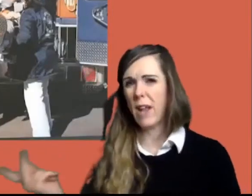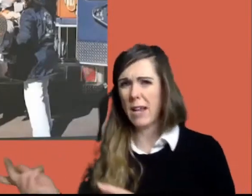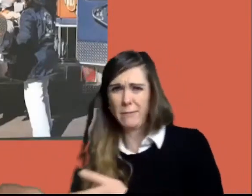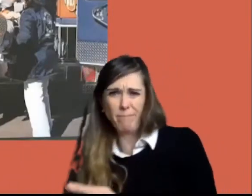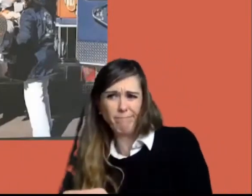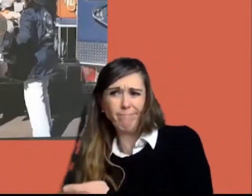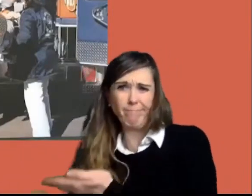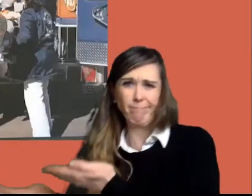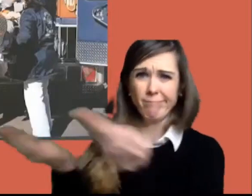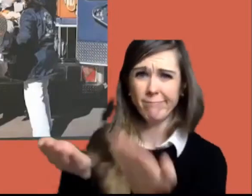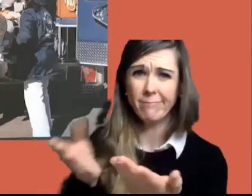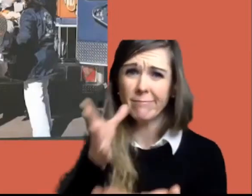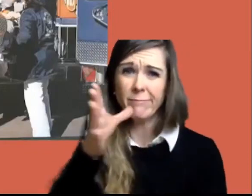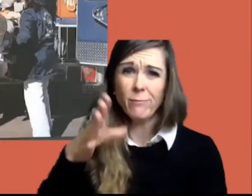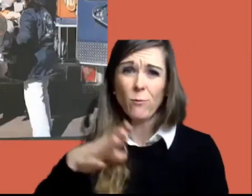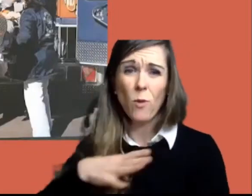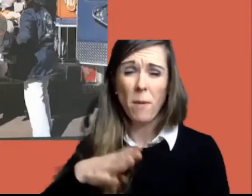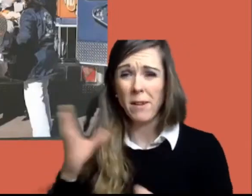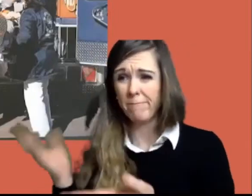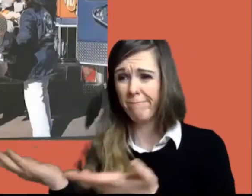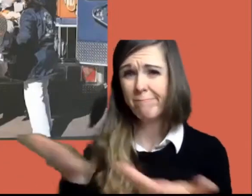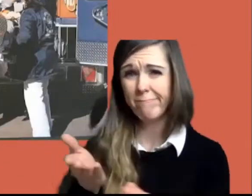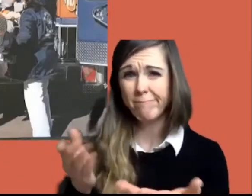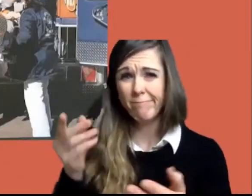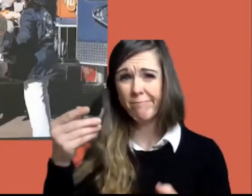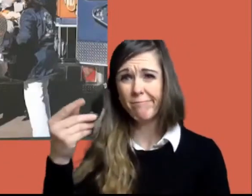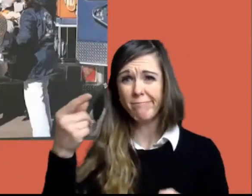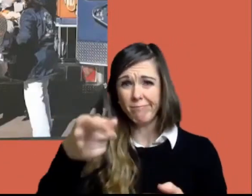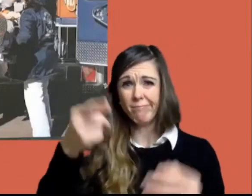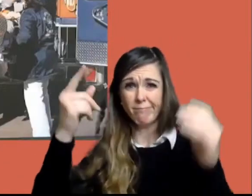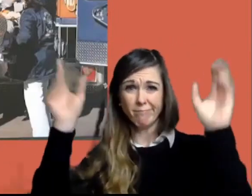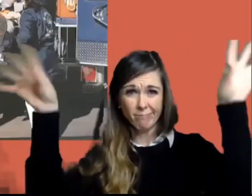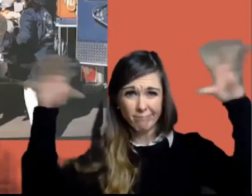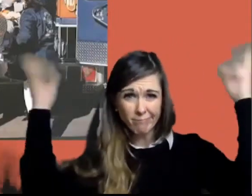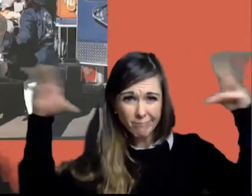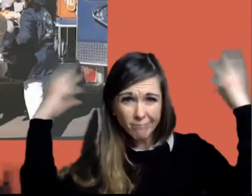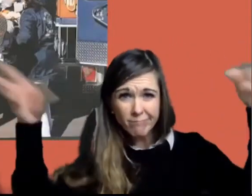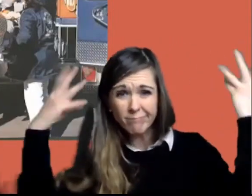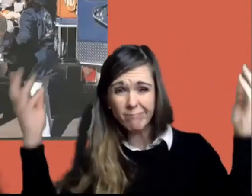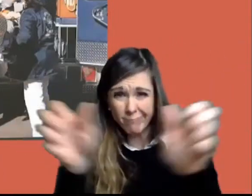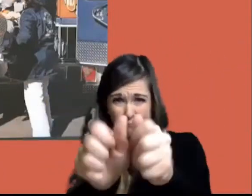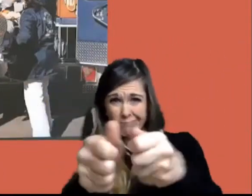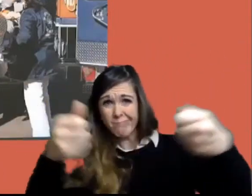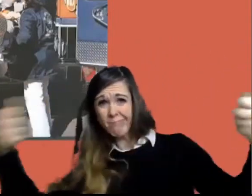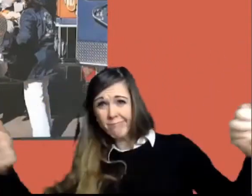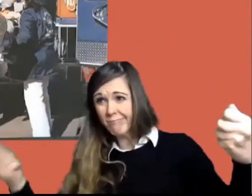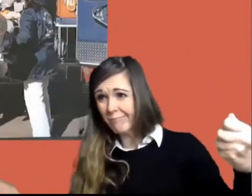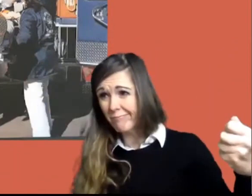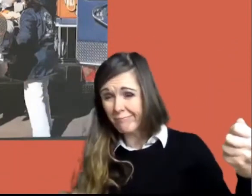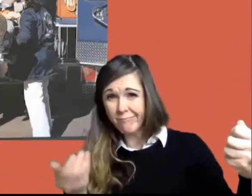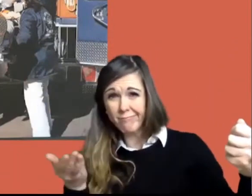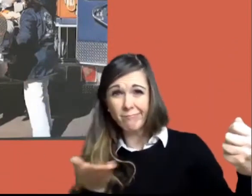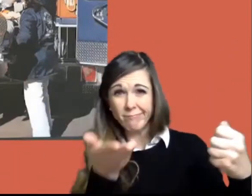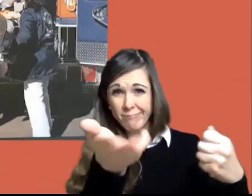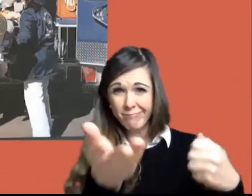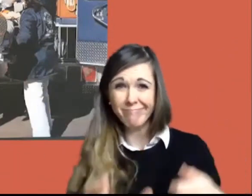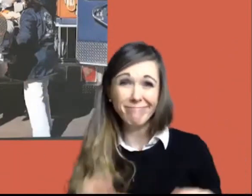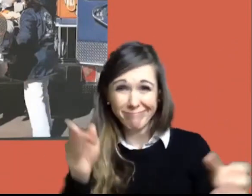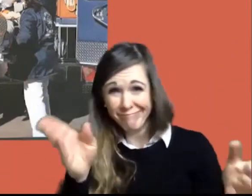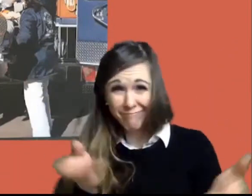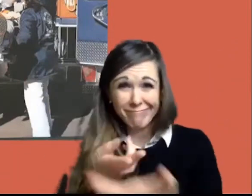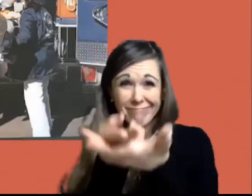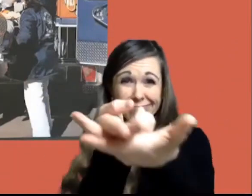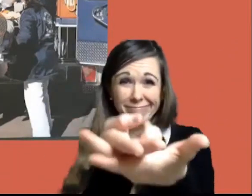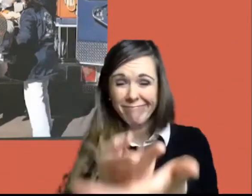So she's breathing okay. The 2 of us need to bring this woman in the ambulance. We